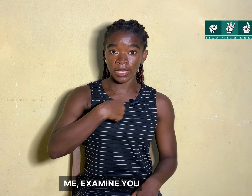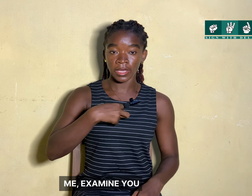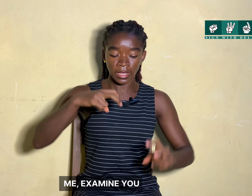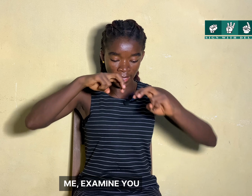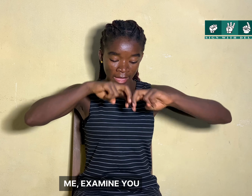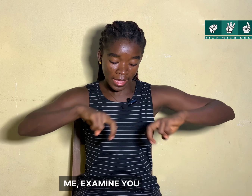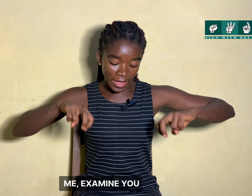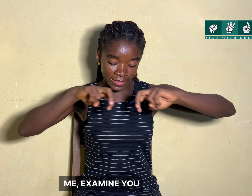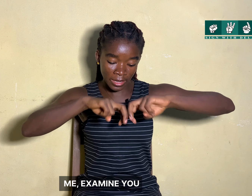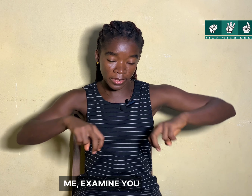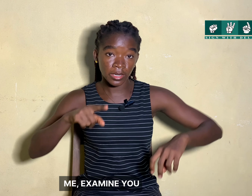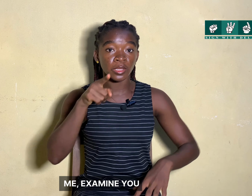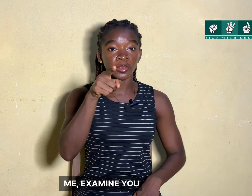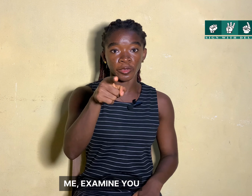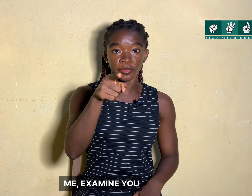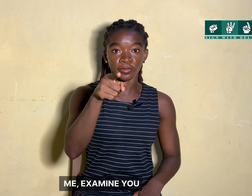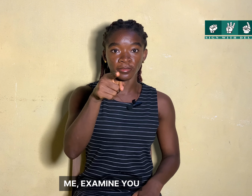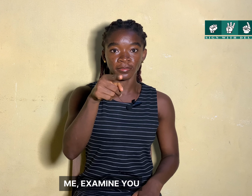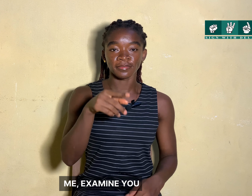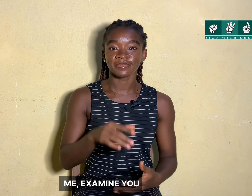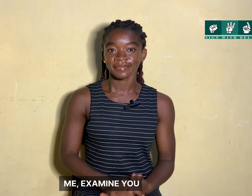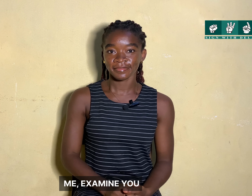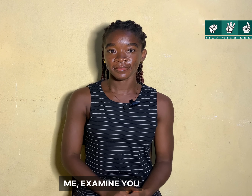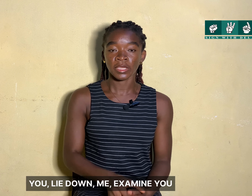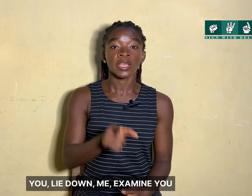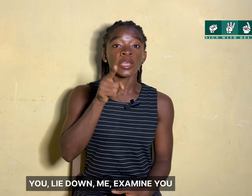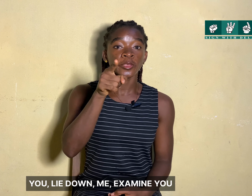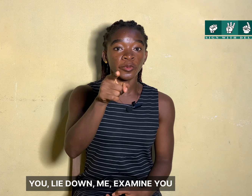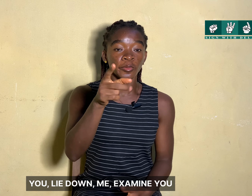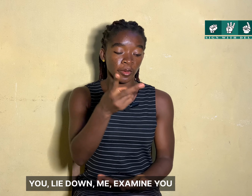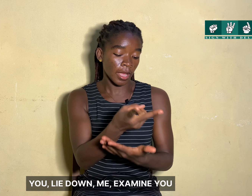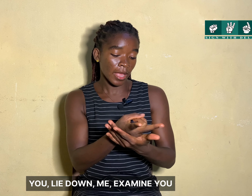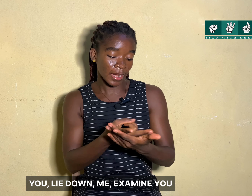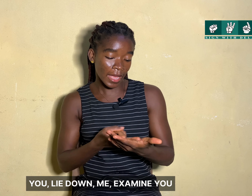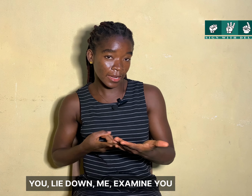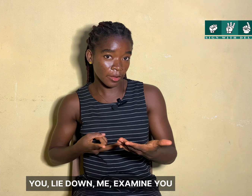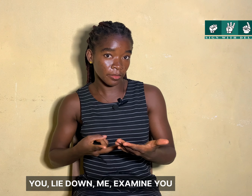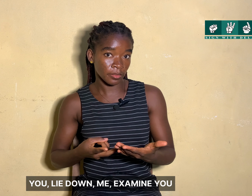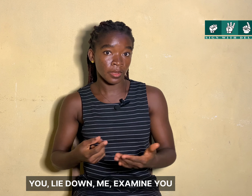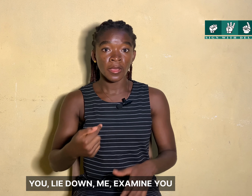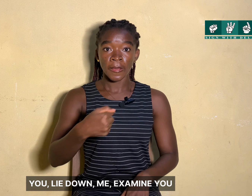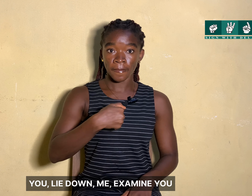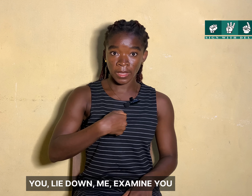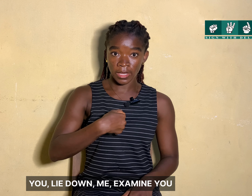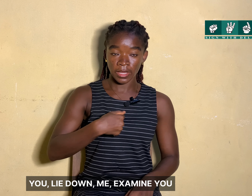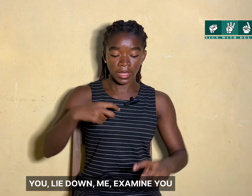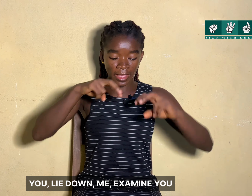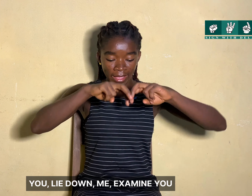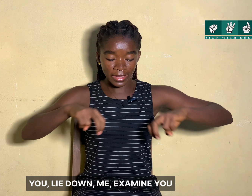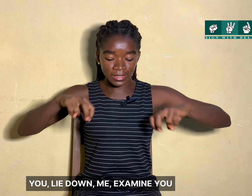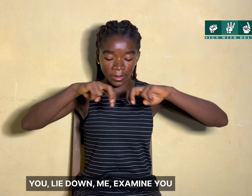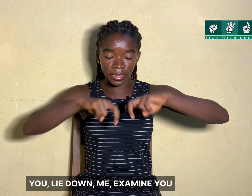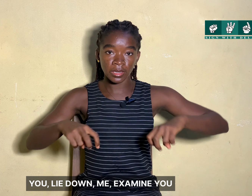Me. Examine. You. You. Lie down. Me. Examine.